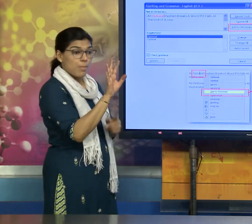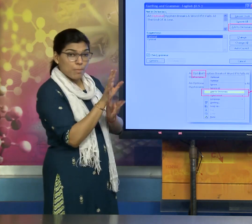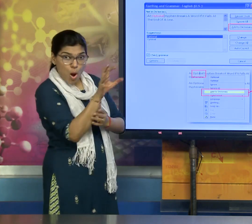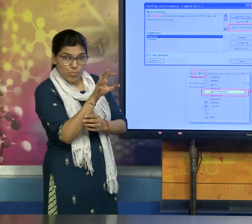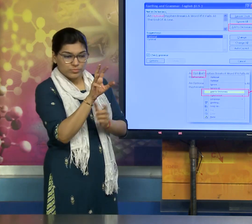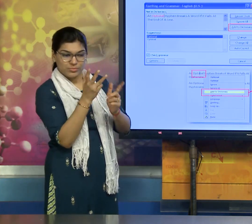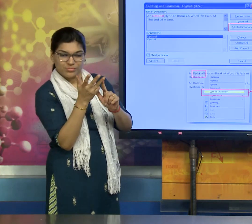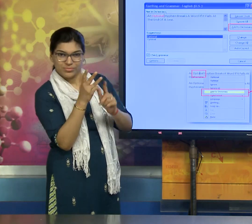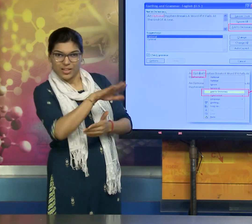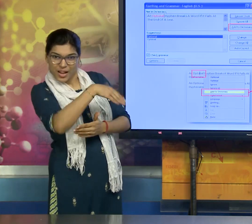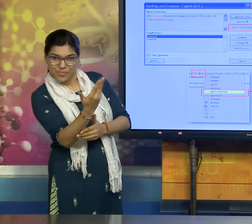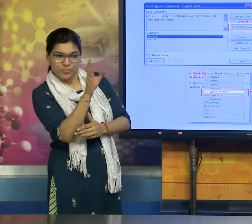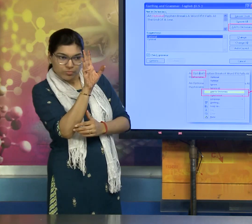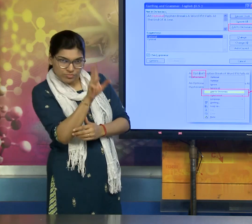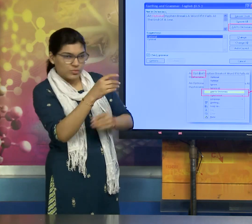What you can do is,